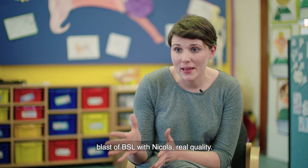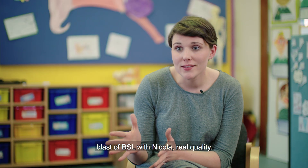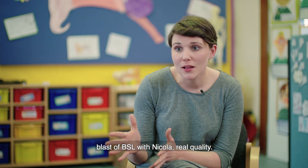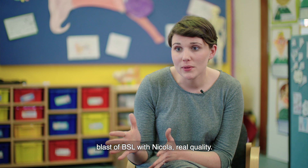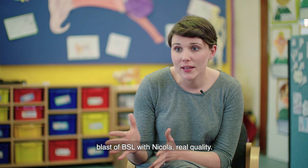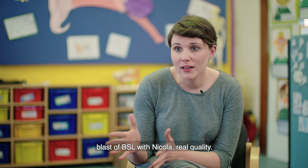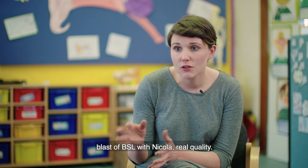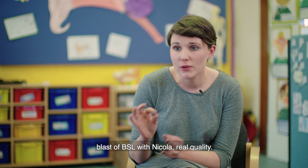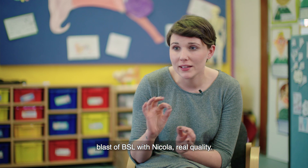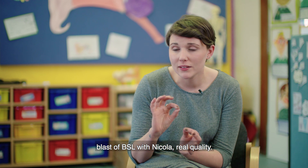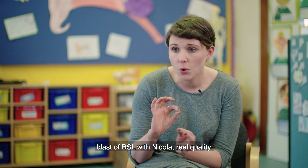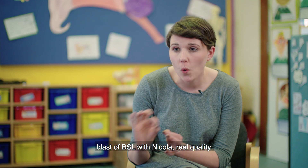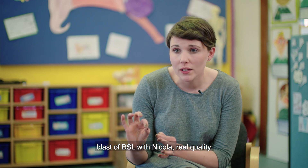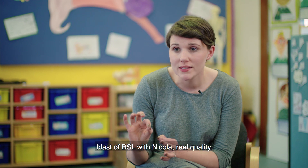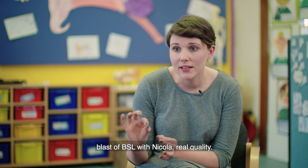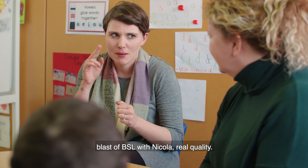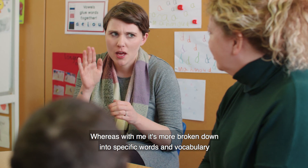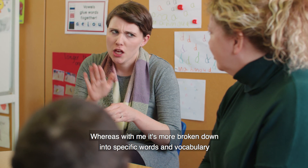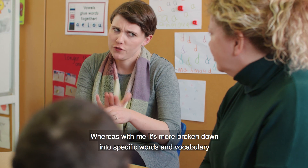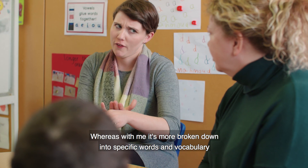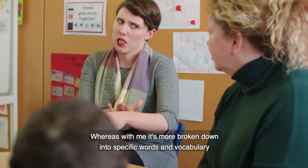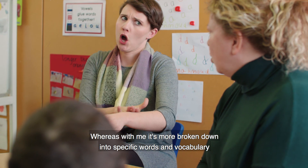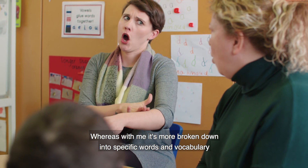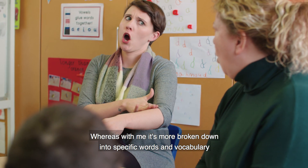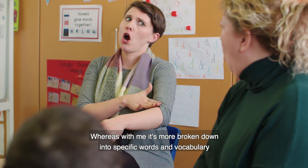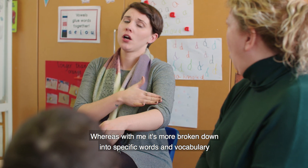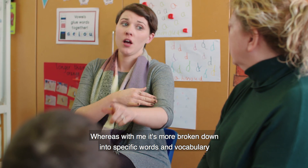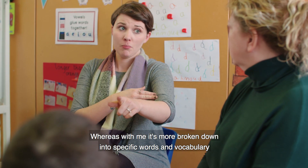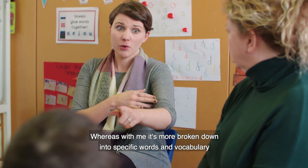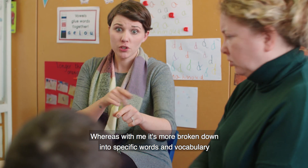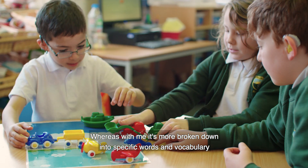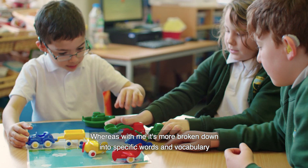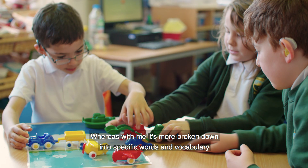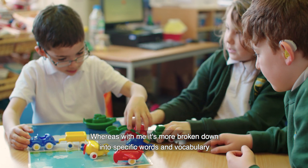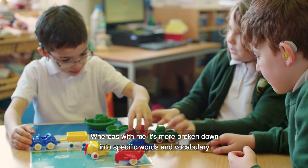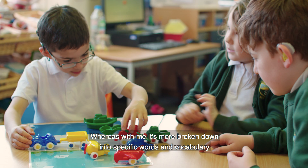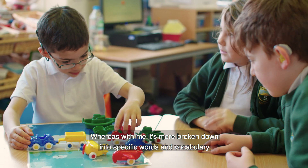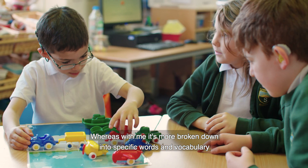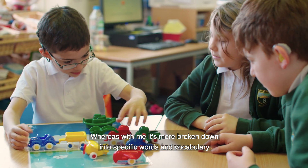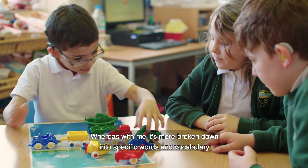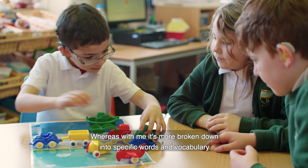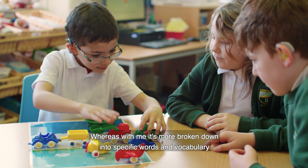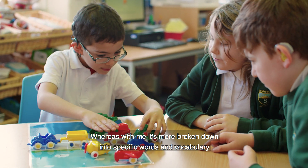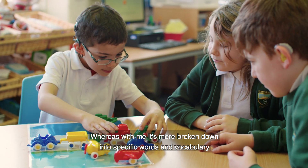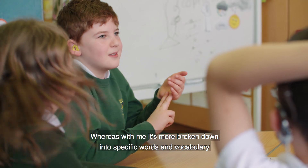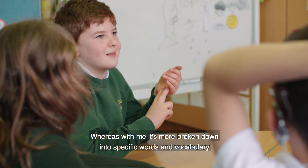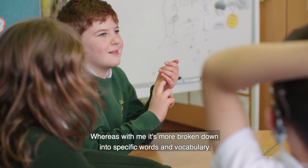BSL with Nicola, real quality whereas with me it's more broken down into specific words and